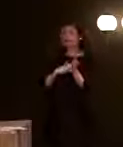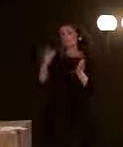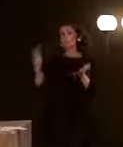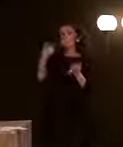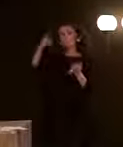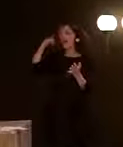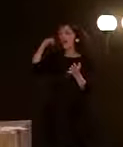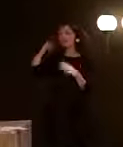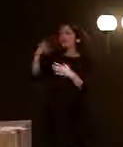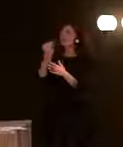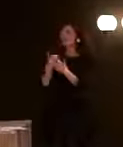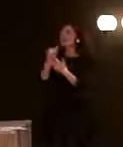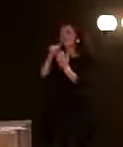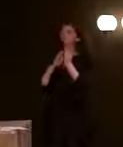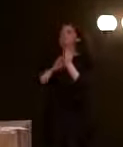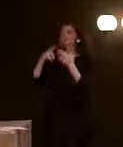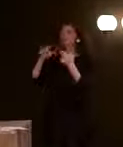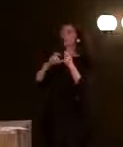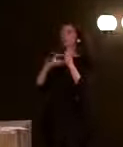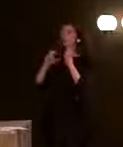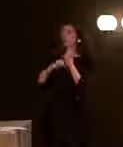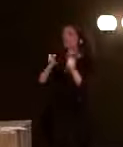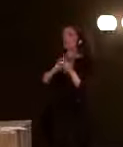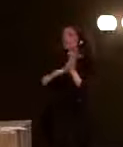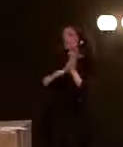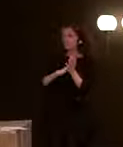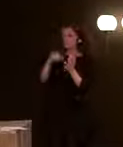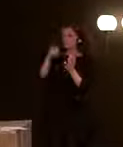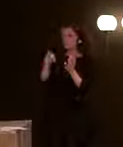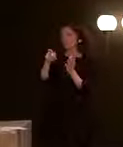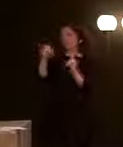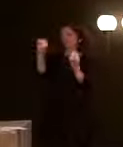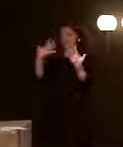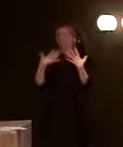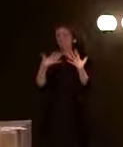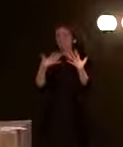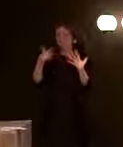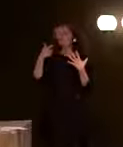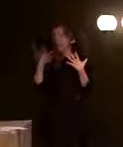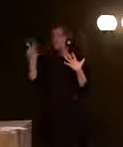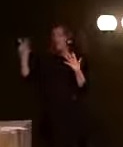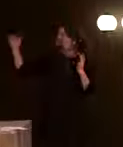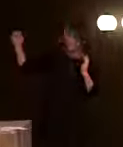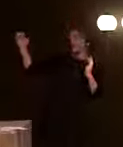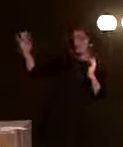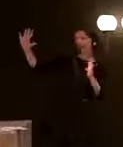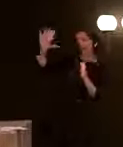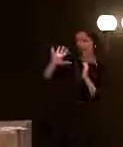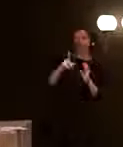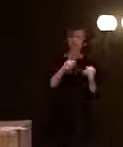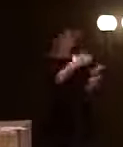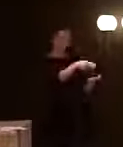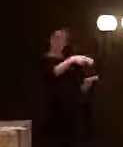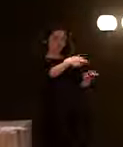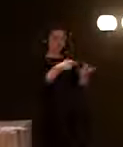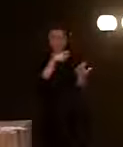watercolors to show their idea of their perception of night and day. In maths, obviously measuring